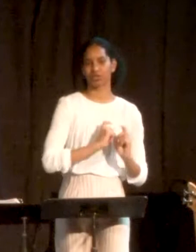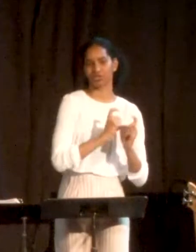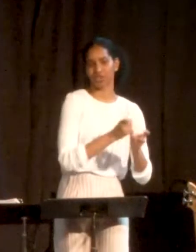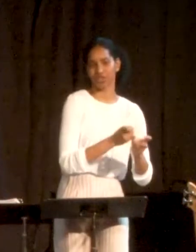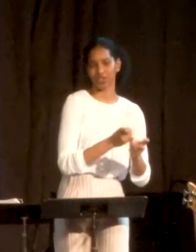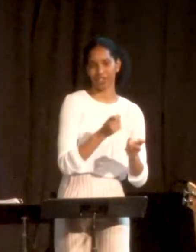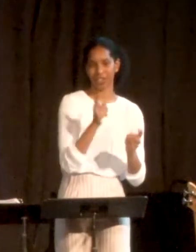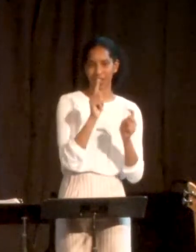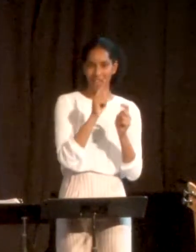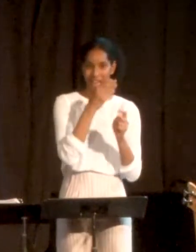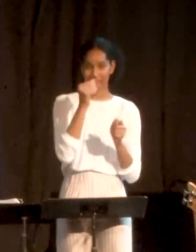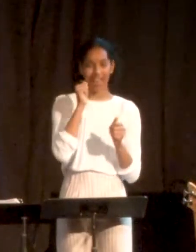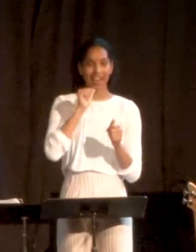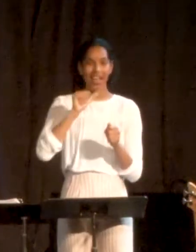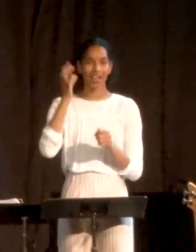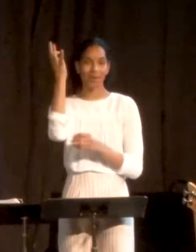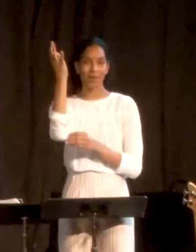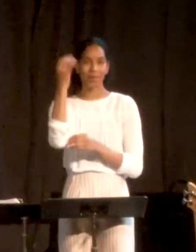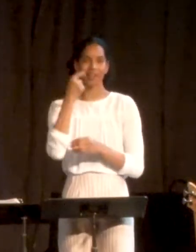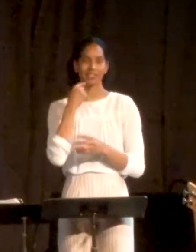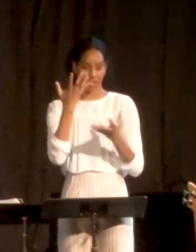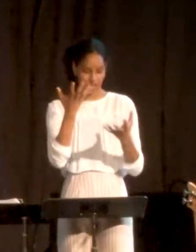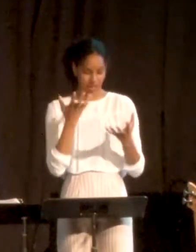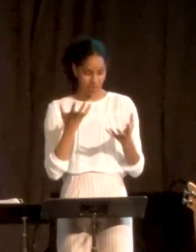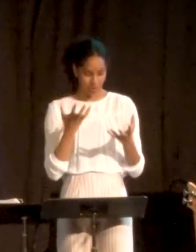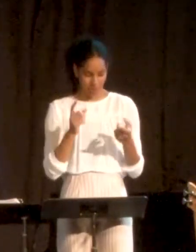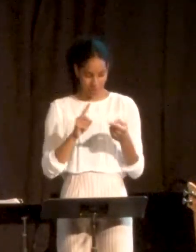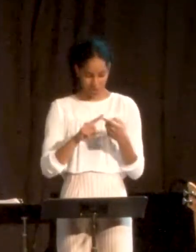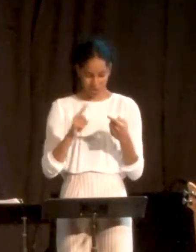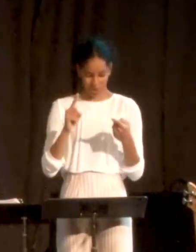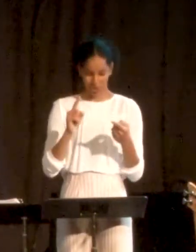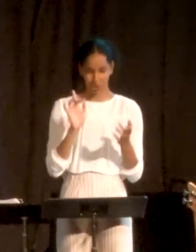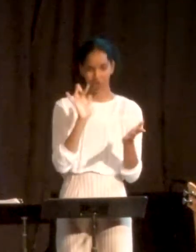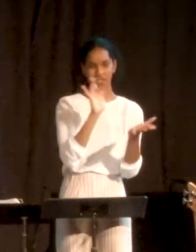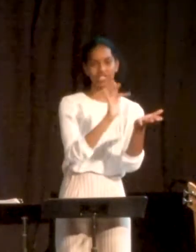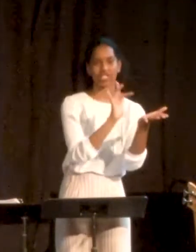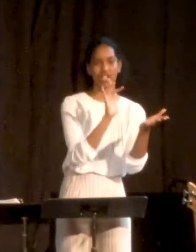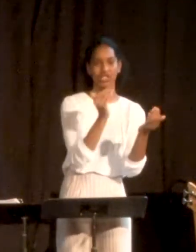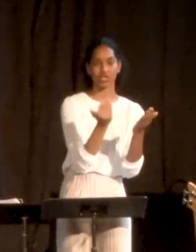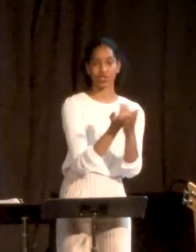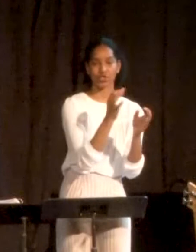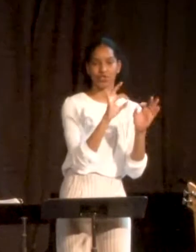Christ, who reaches out to young families with children,